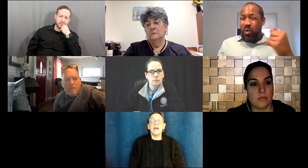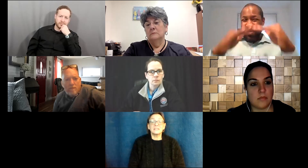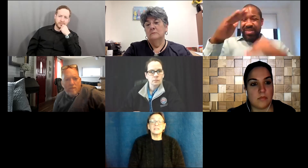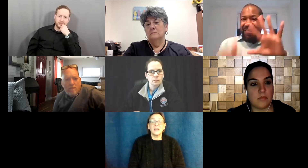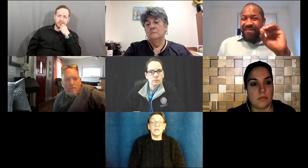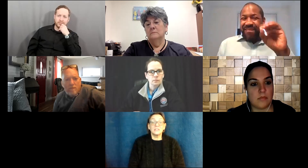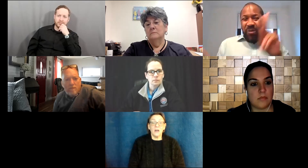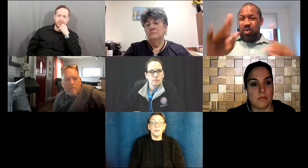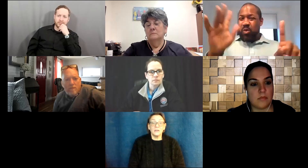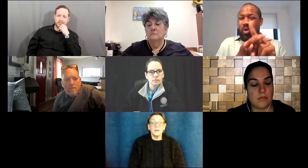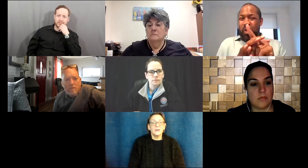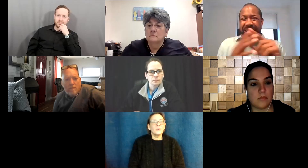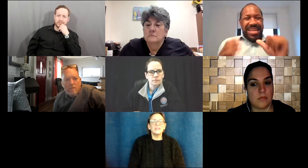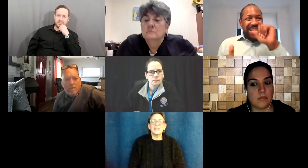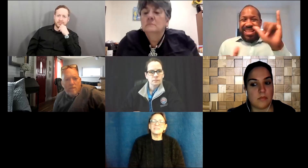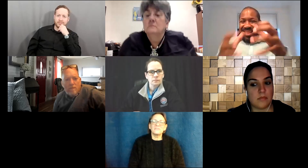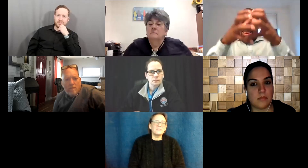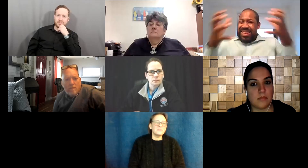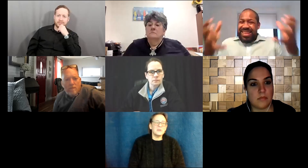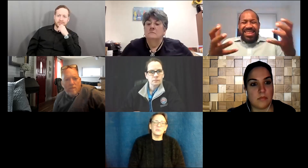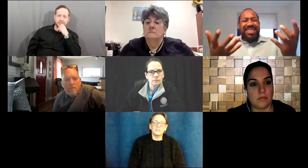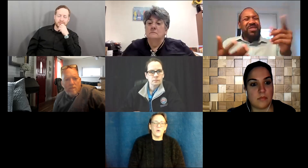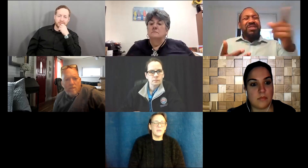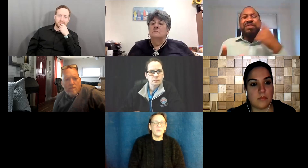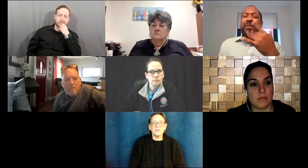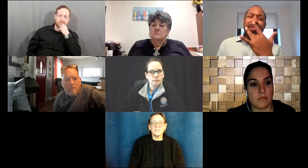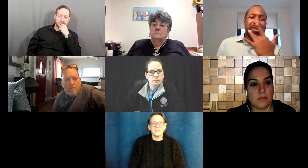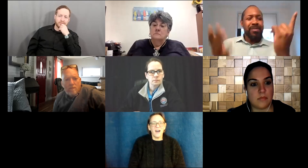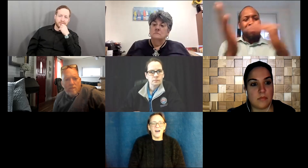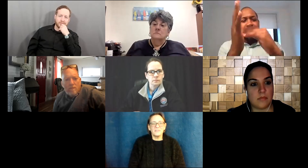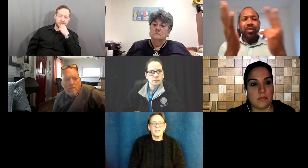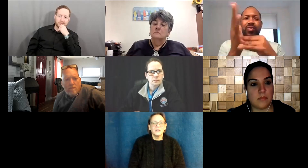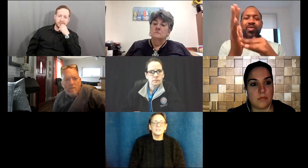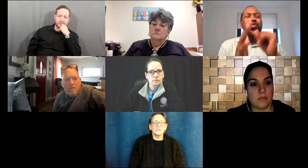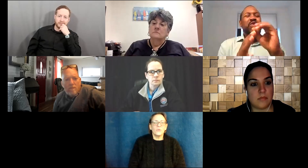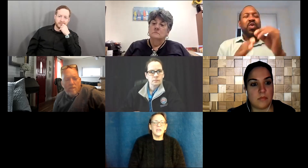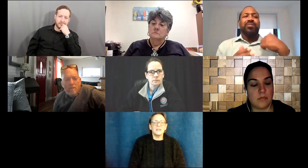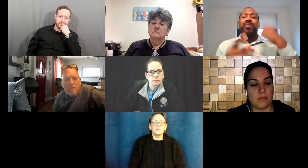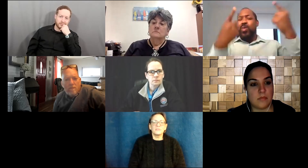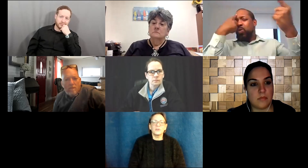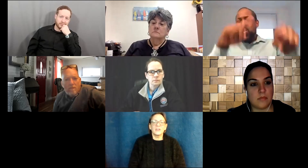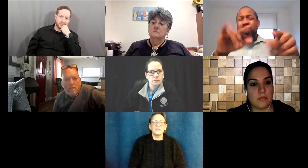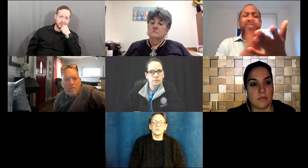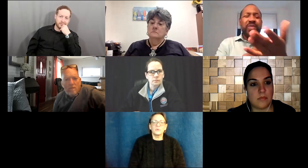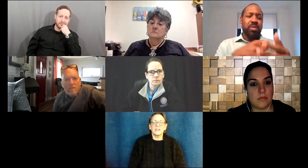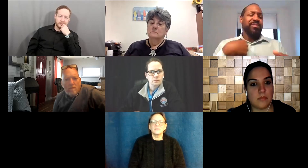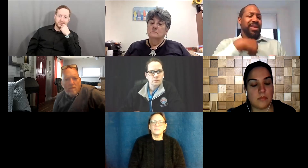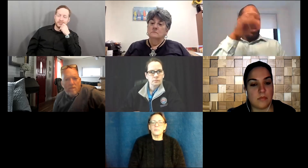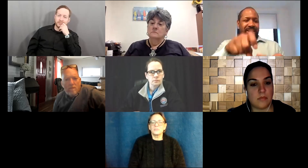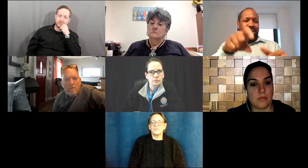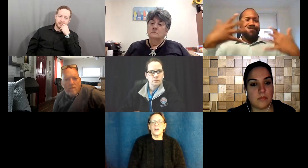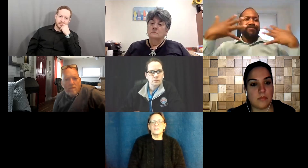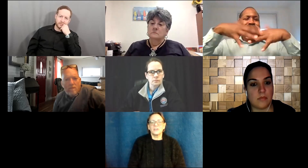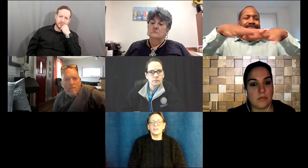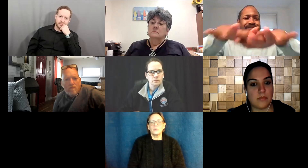COVID test, like we had done, we had less than 50 people show up. That wasn't enough. So they'd prefer that if we were setting something